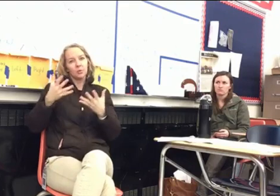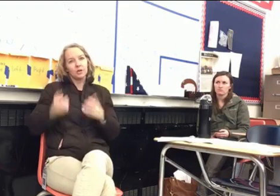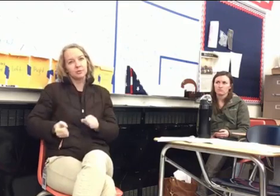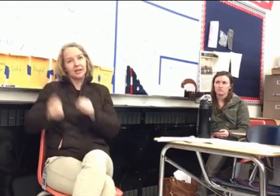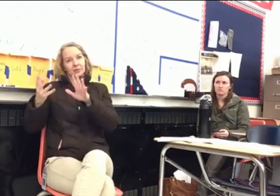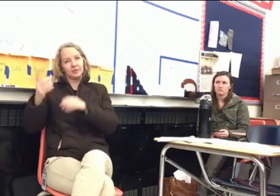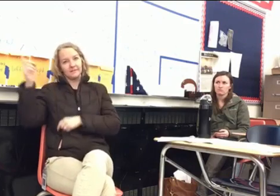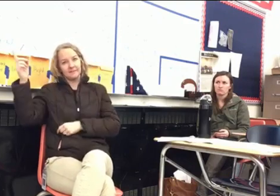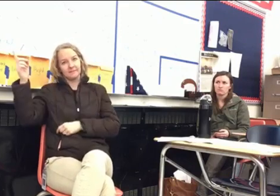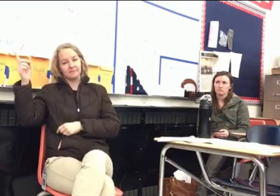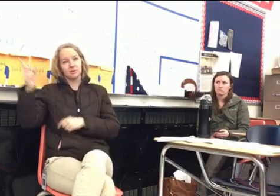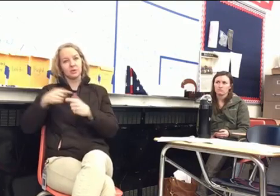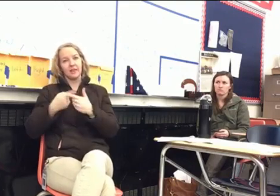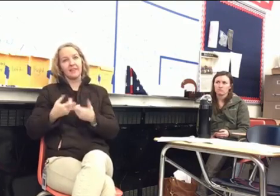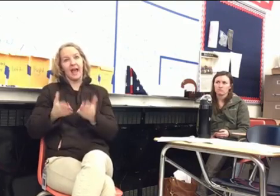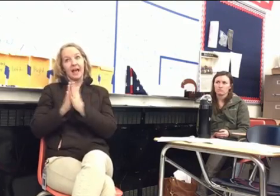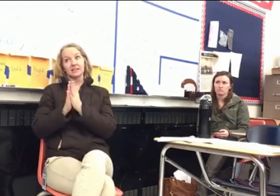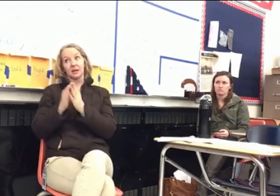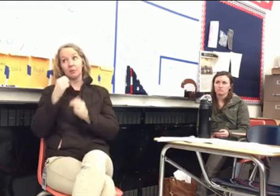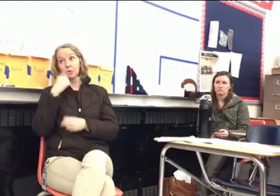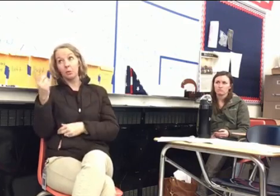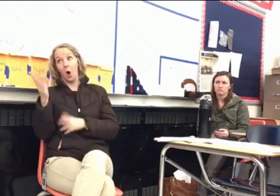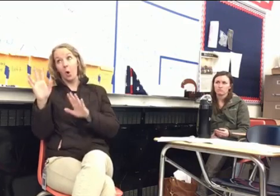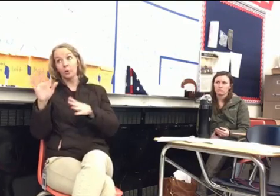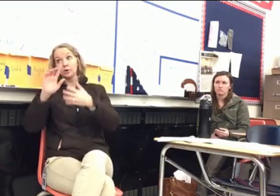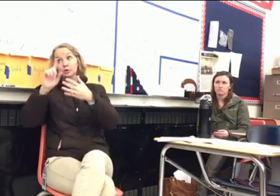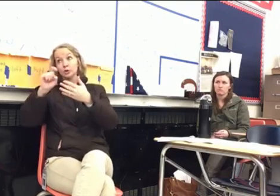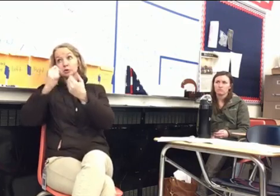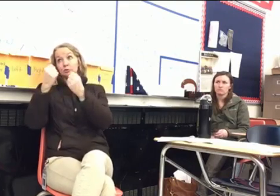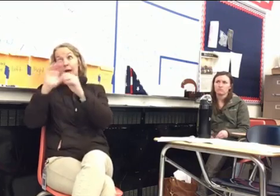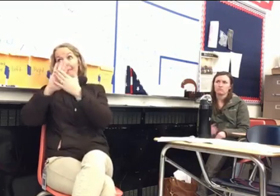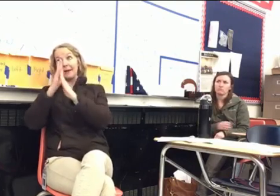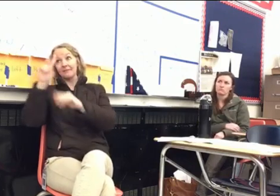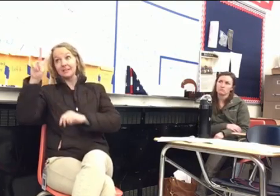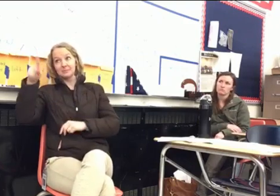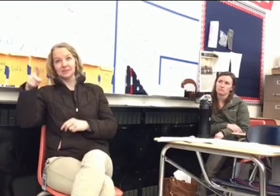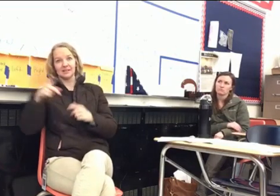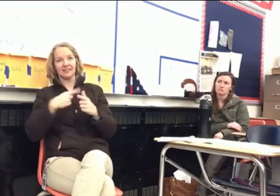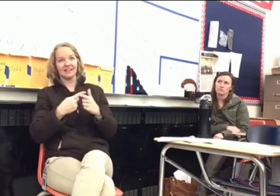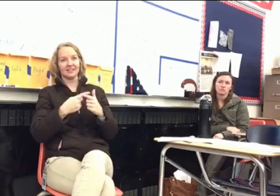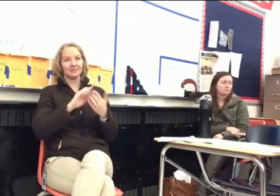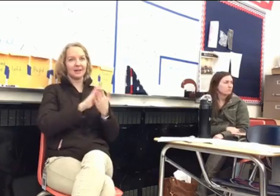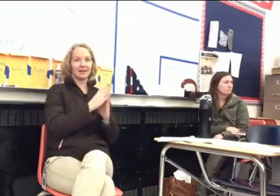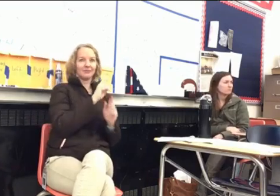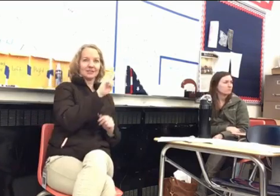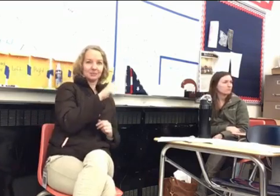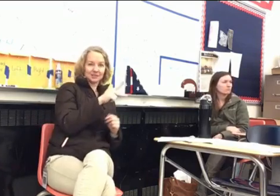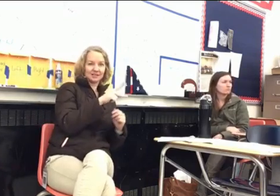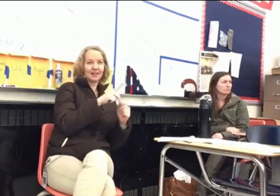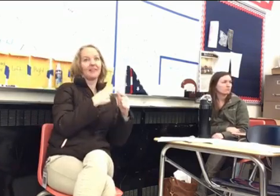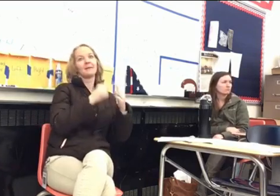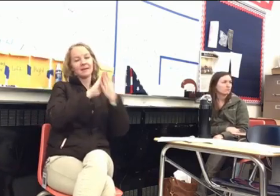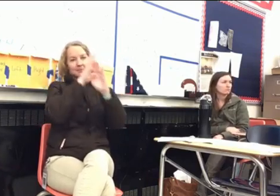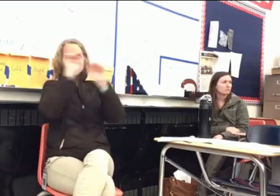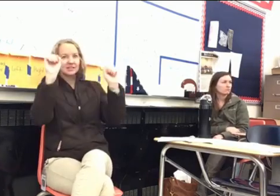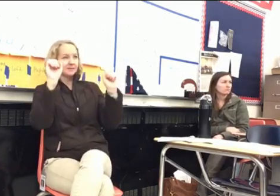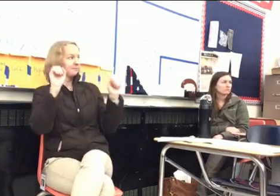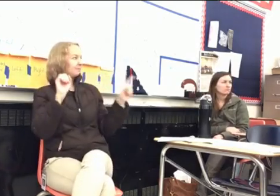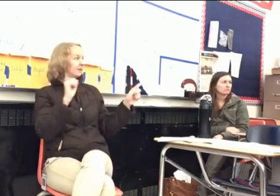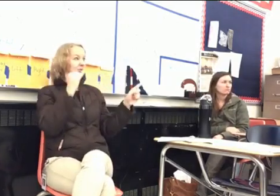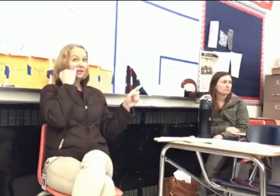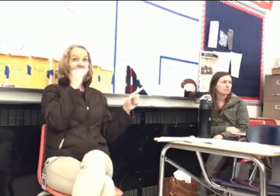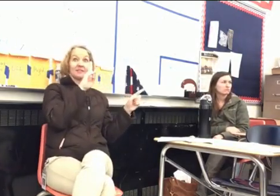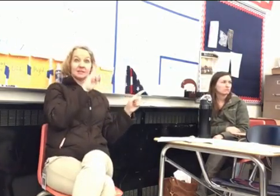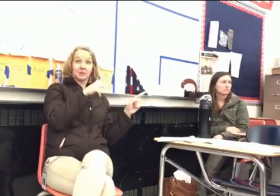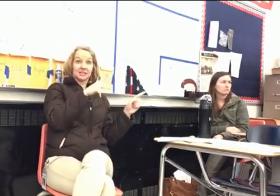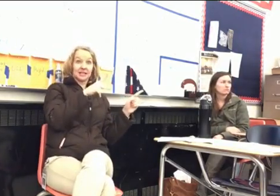rid of him. Oh, okay. So they asked him and told him to go try to become the vice president. Yes? If you're vice president and then you become president because